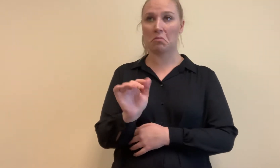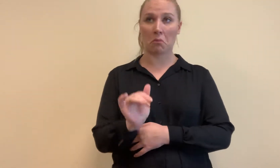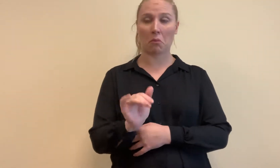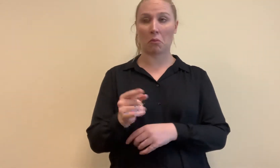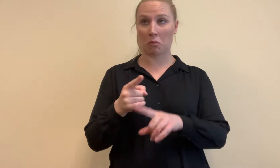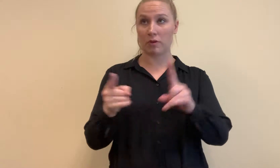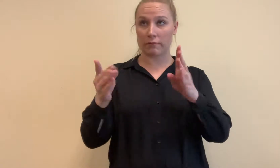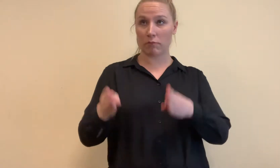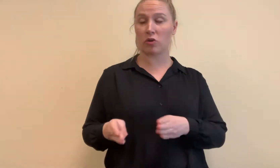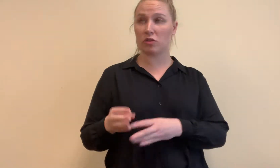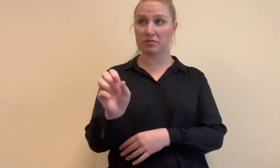Please, yes.